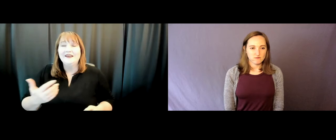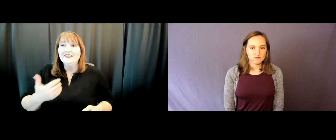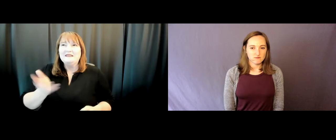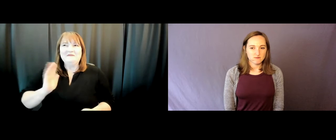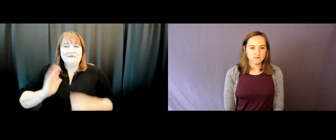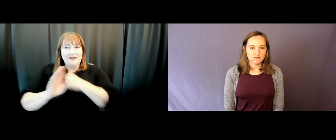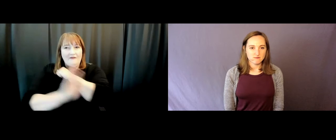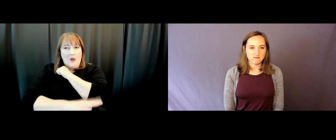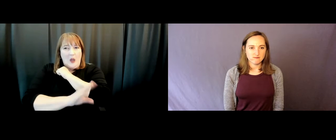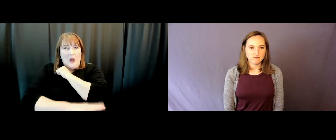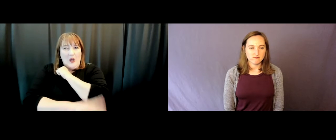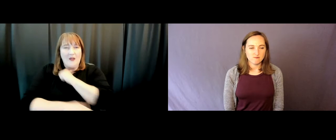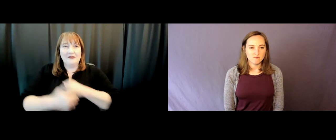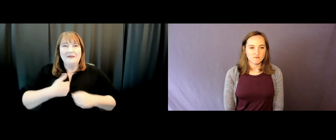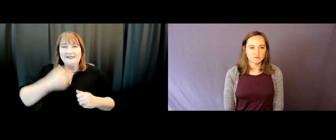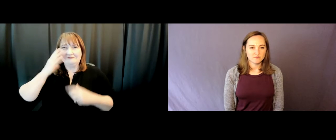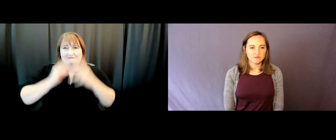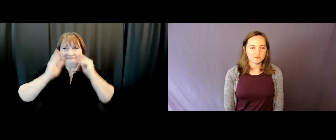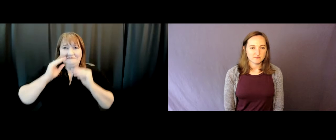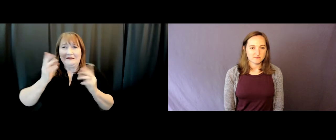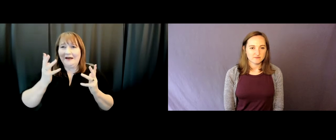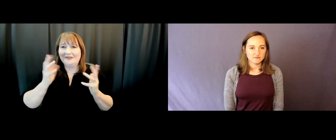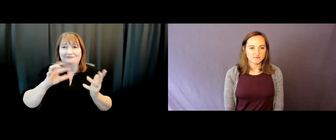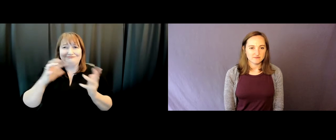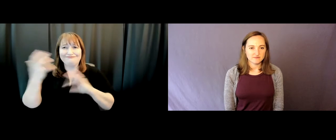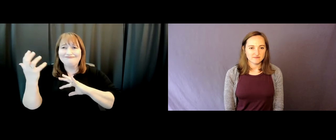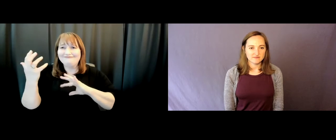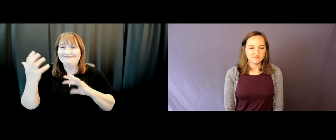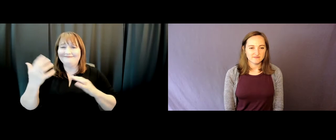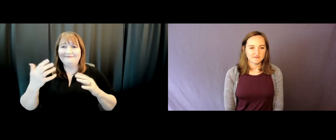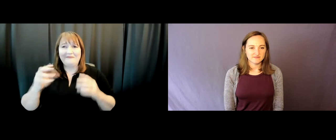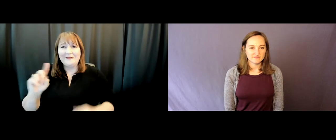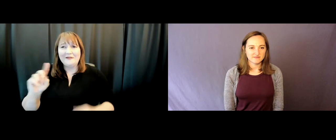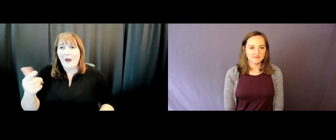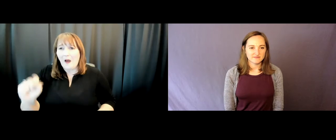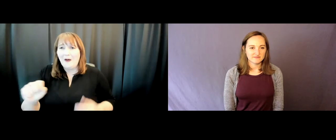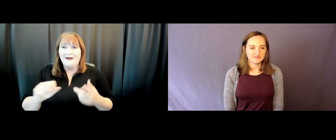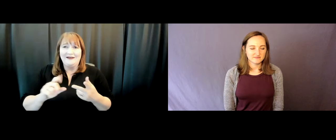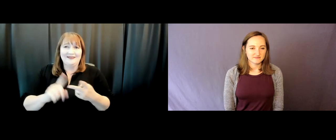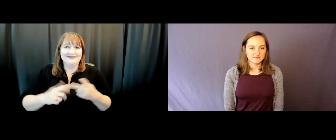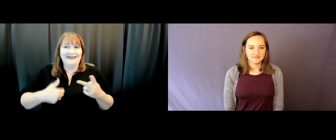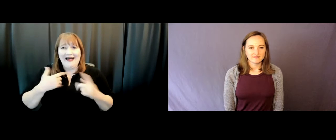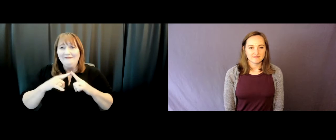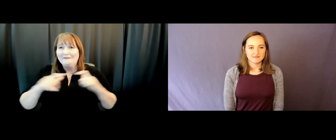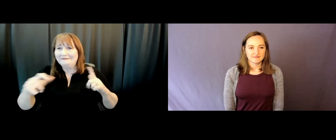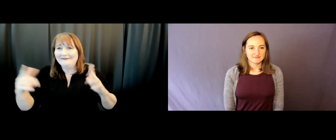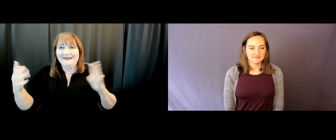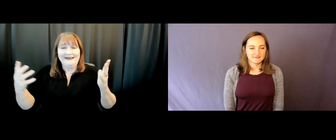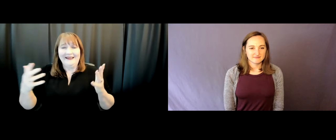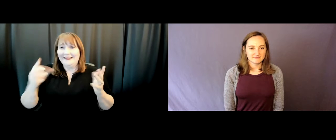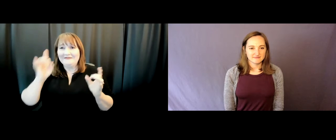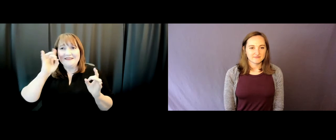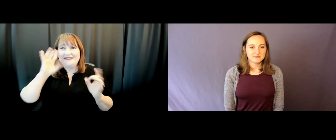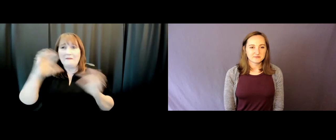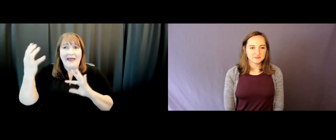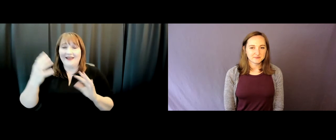of chaos with my dogs and my pack, and it was kind of a hot mess. And I know a lot of it had to do with my own